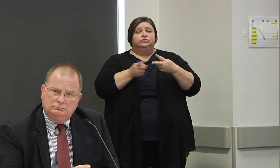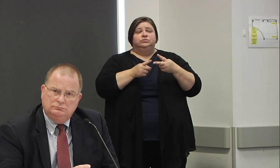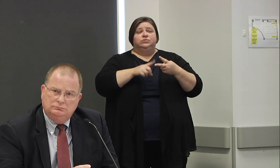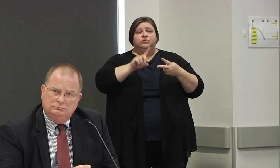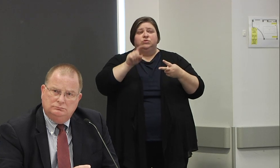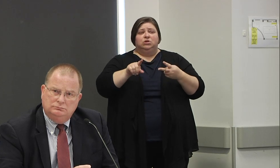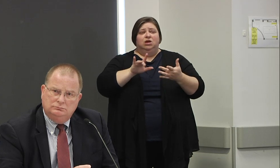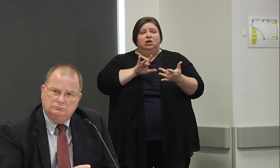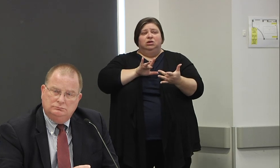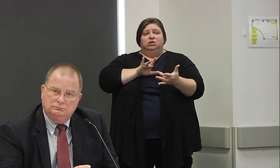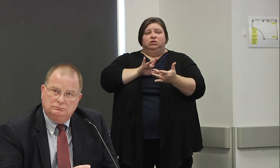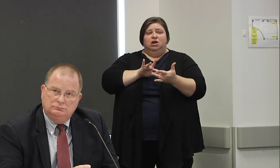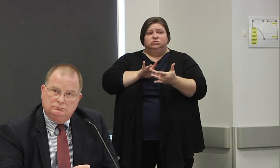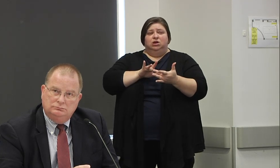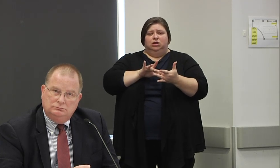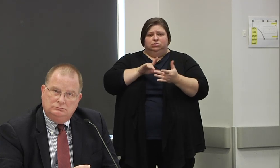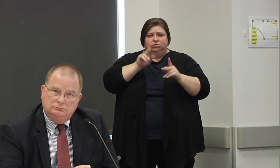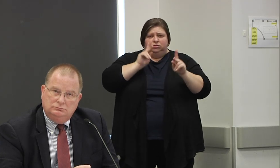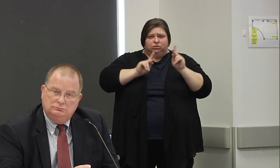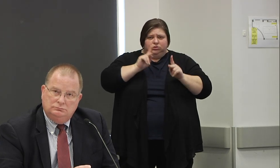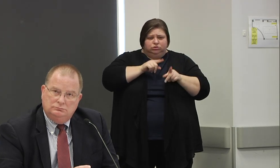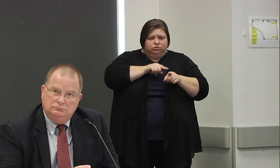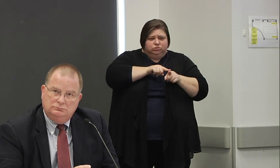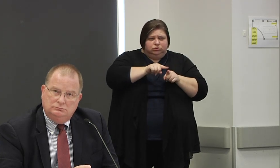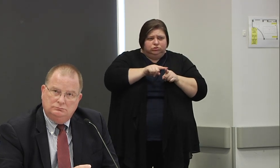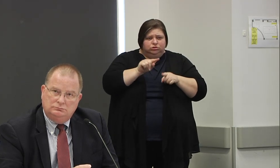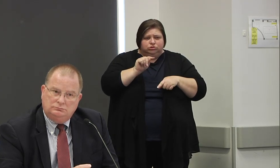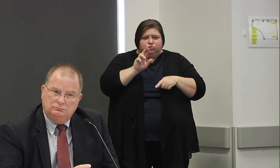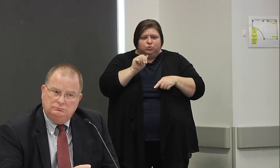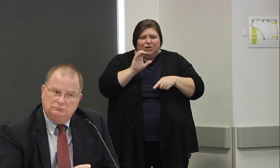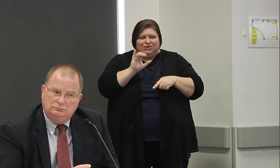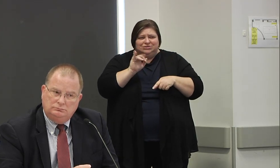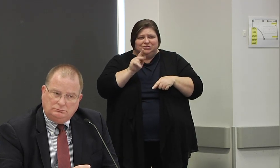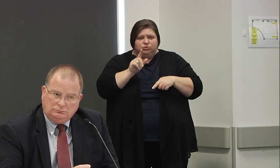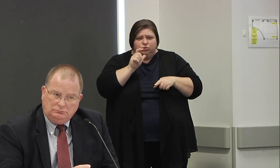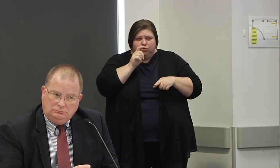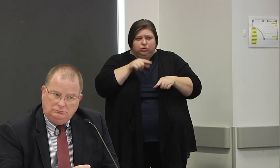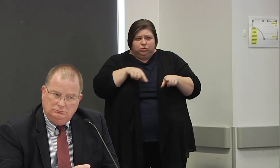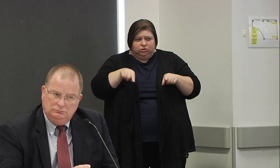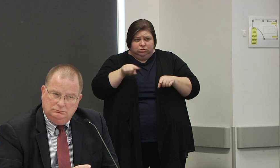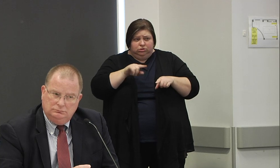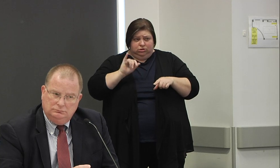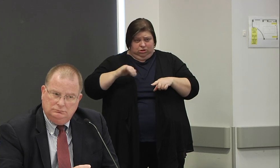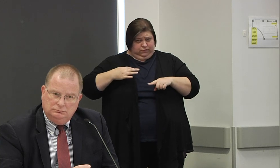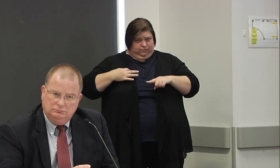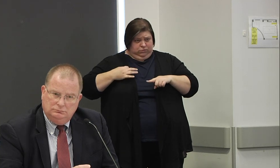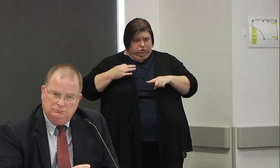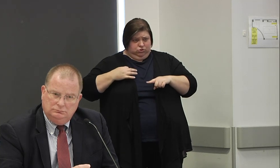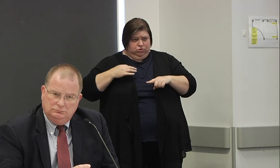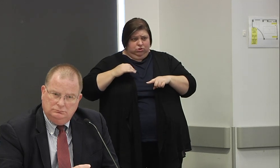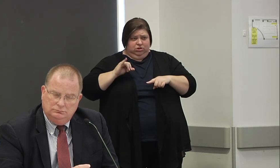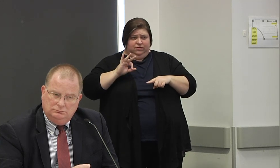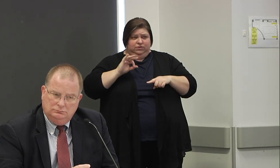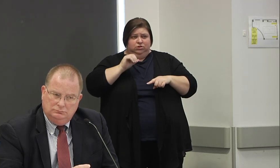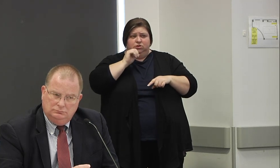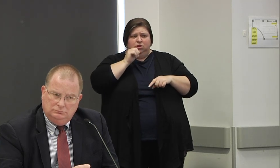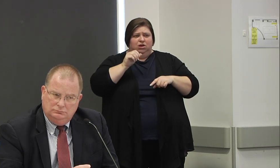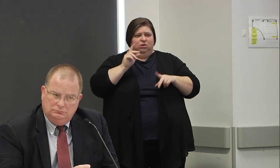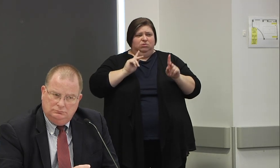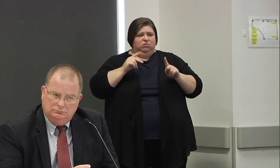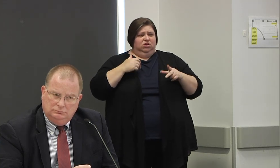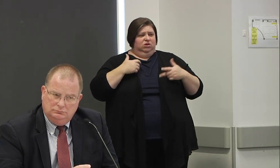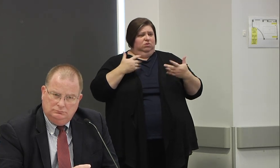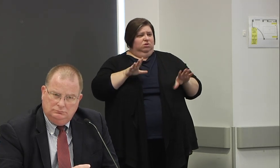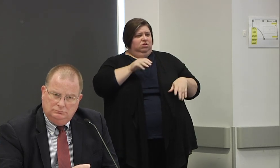be voluntary? And if not, those businesses and individuals who don't want their personal records circulated out there, who is doing business with